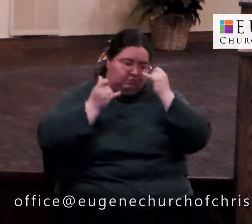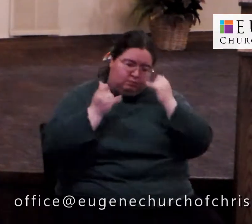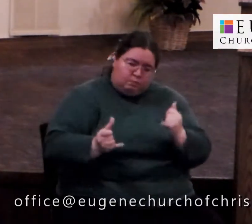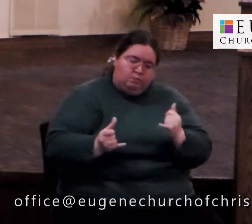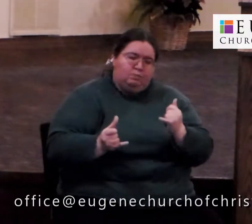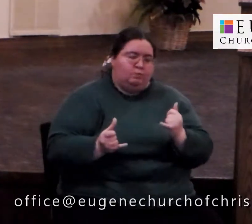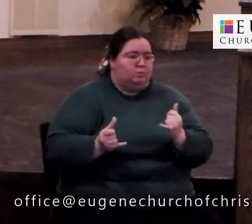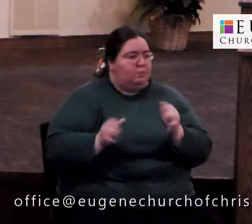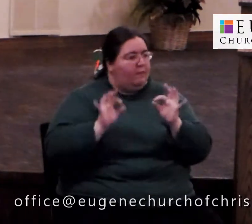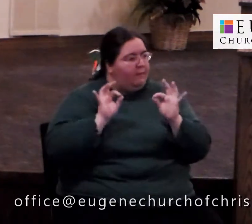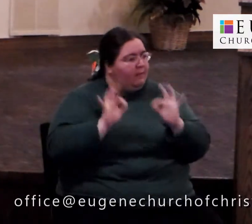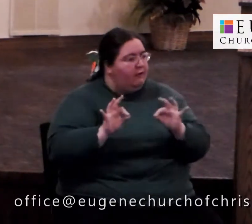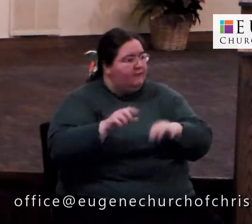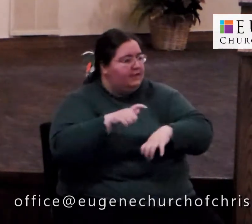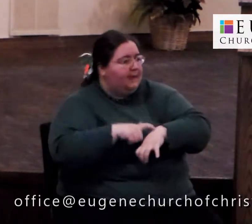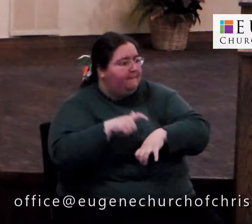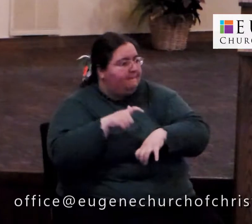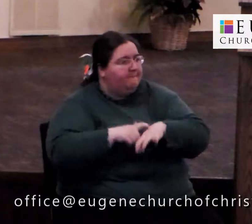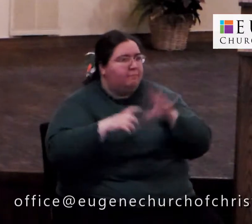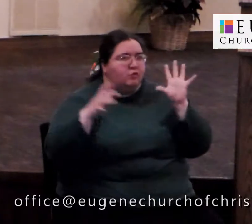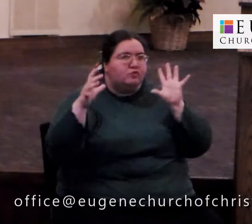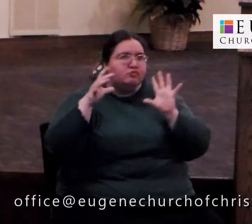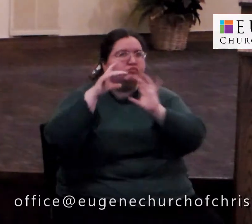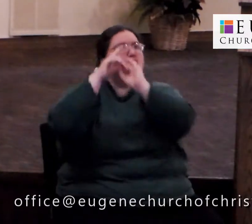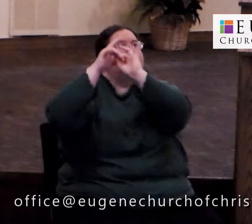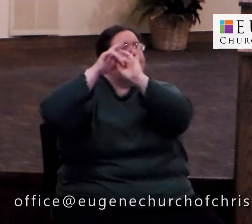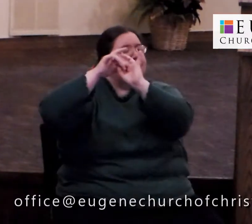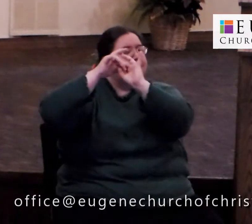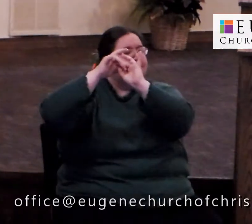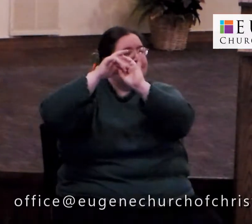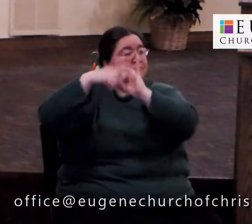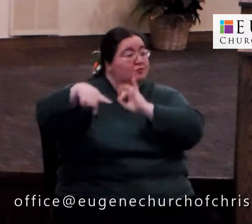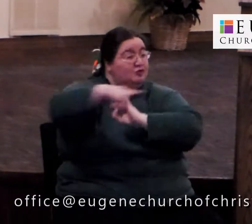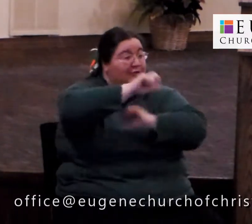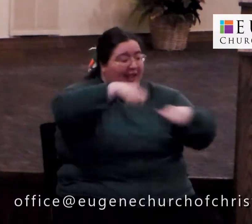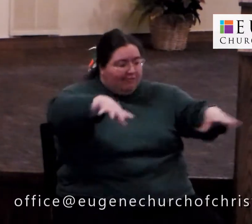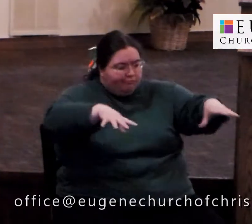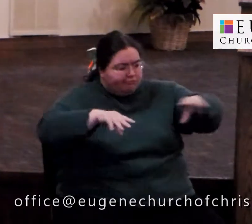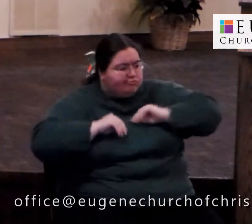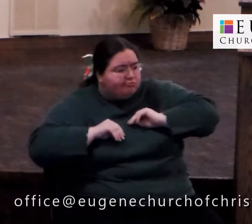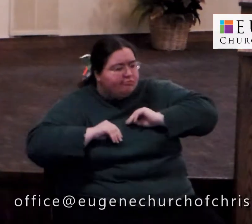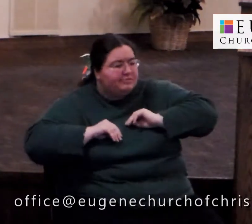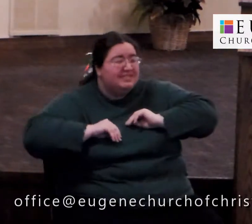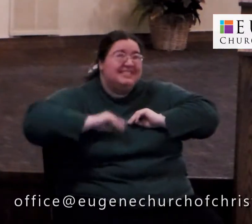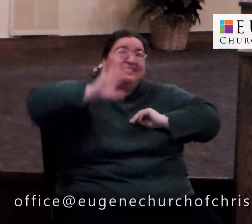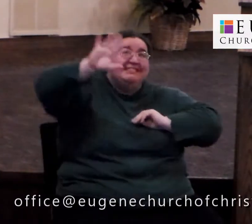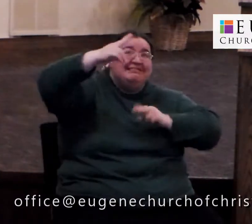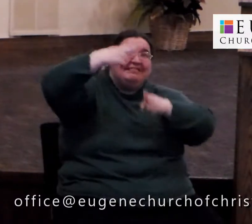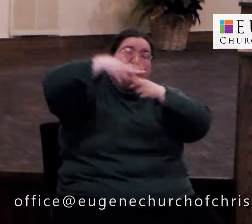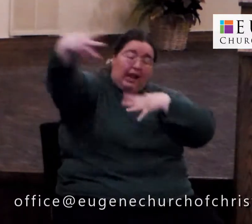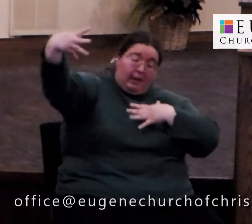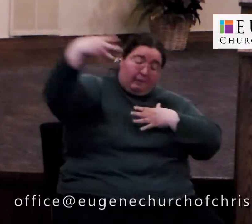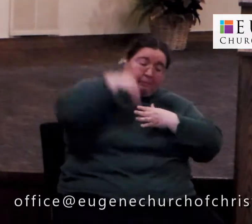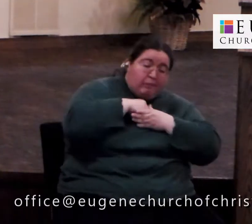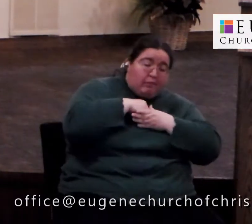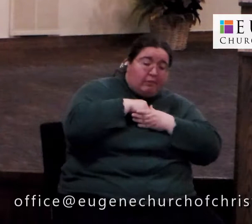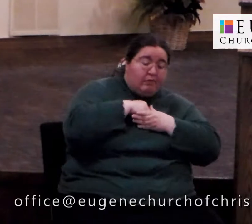with him, then today is the day to go with him and to be, as a result, overjoyed, for your life to be